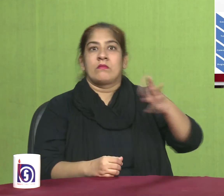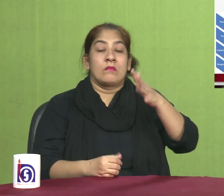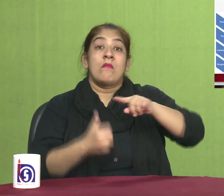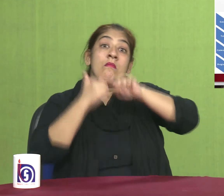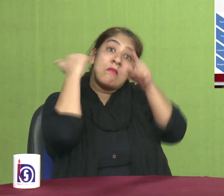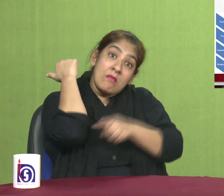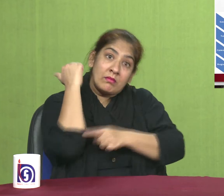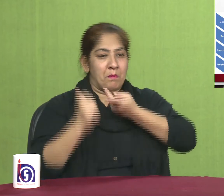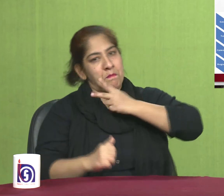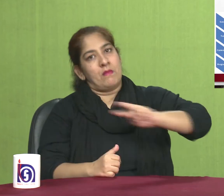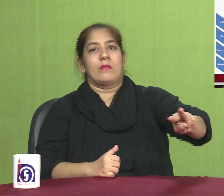tenure.